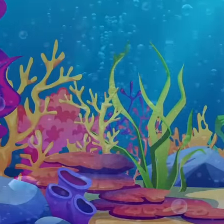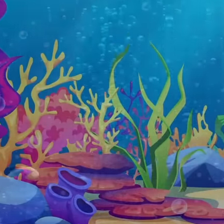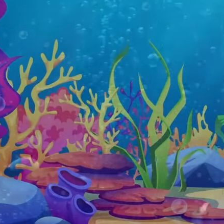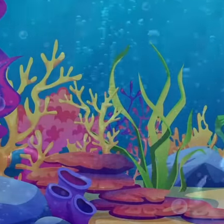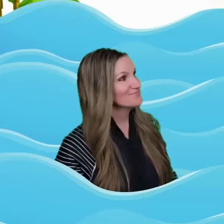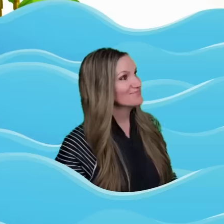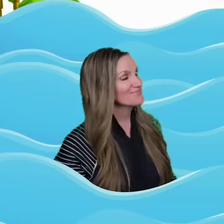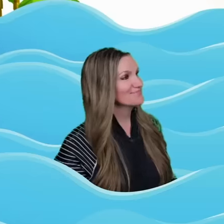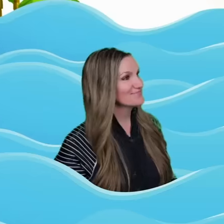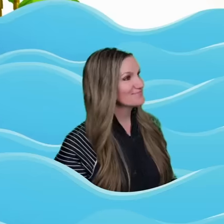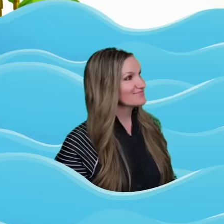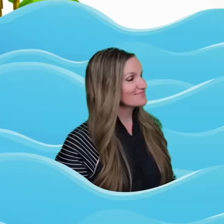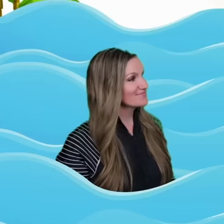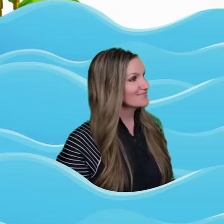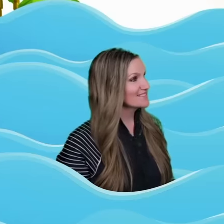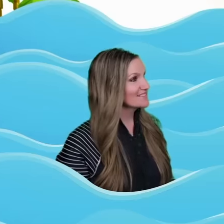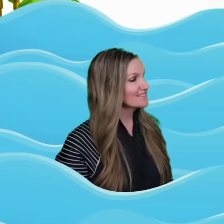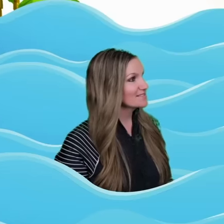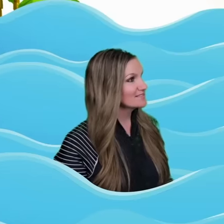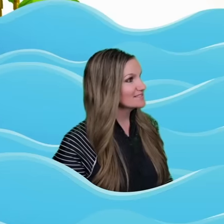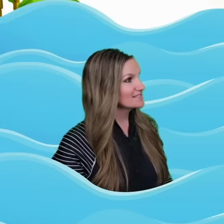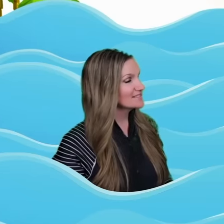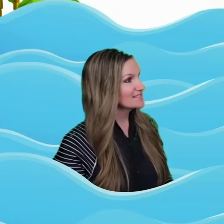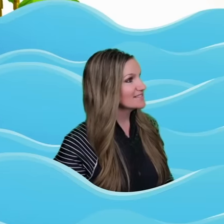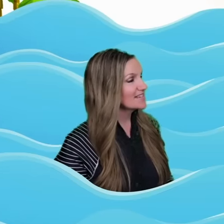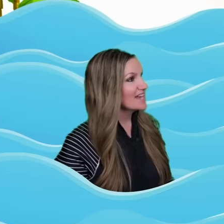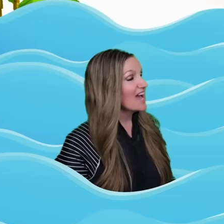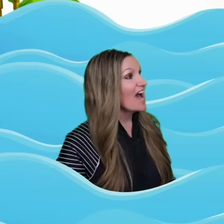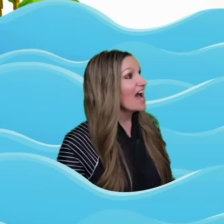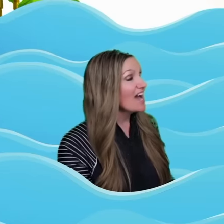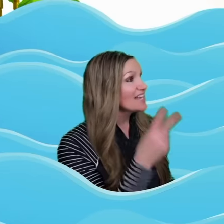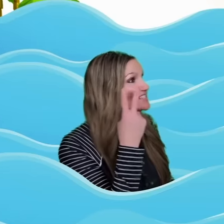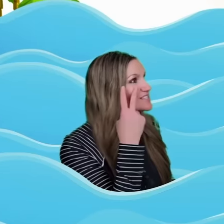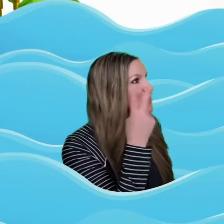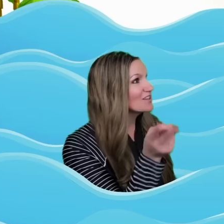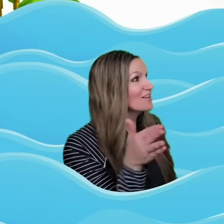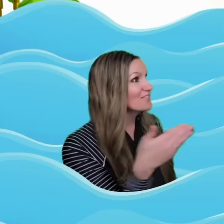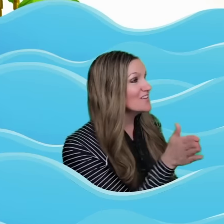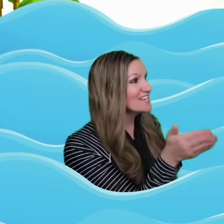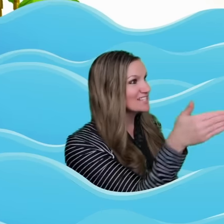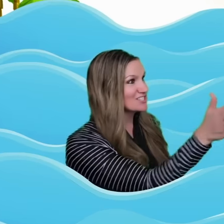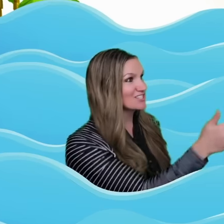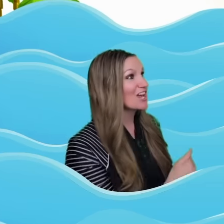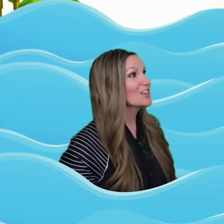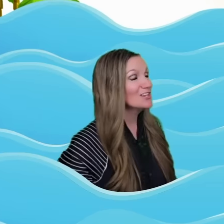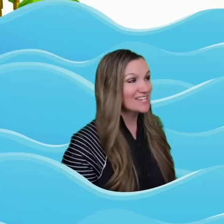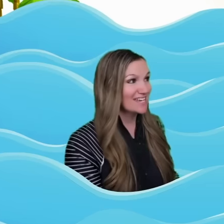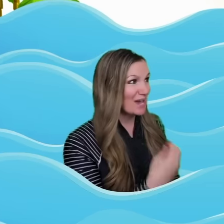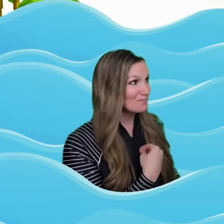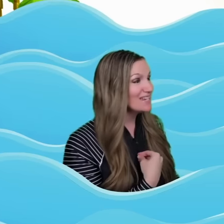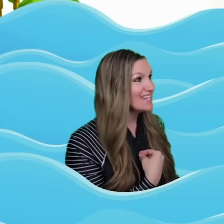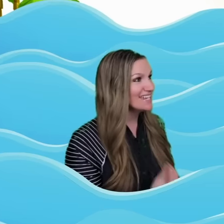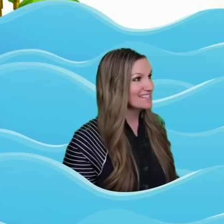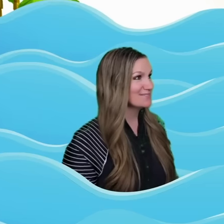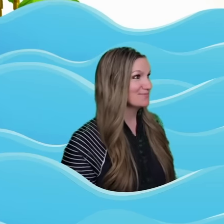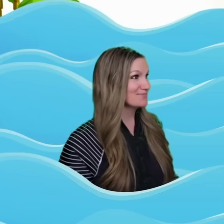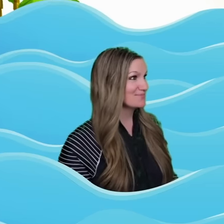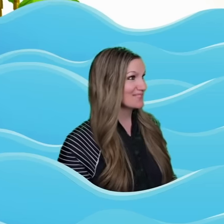Sea turtle. Hey, Miss Magic, what did you see? I saw a fish looking at me. You saw a